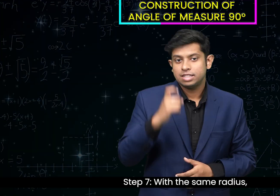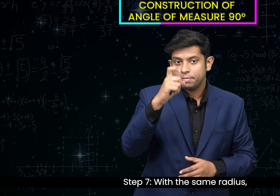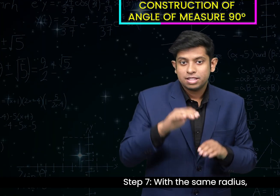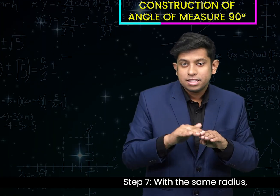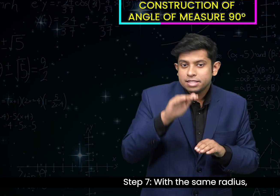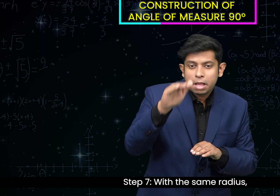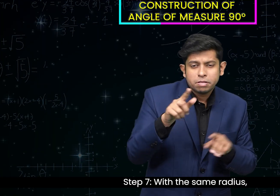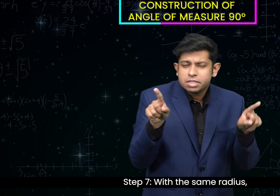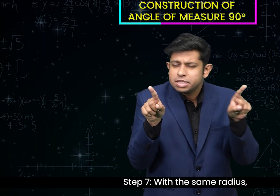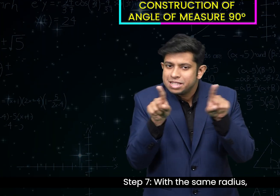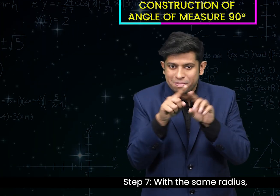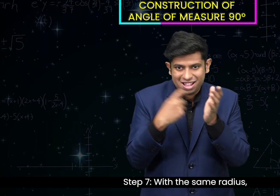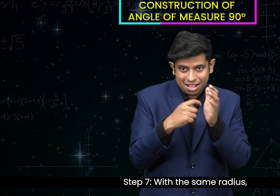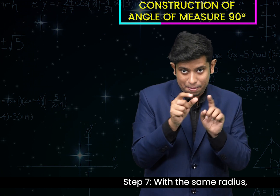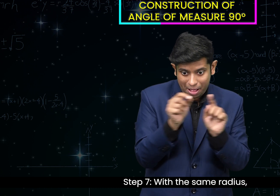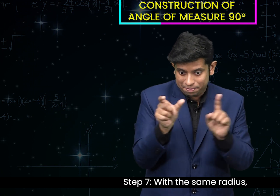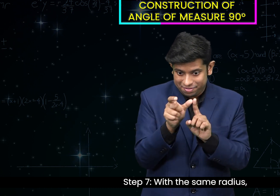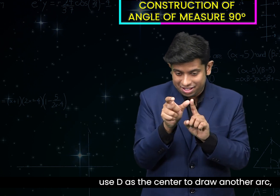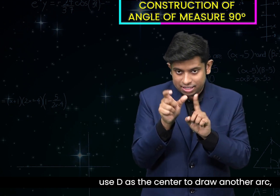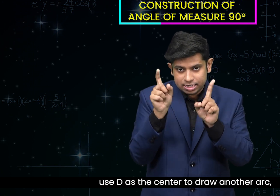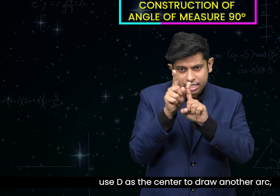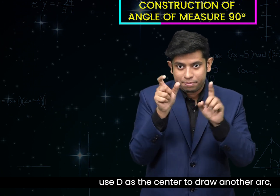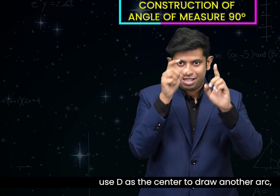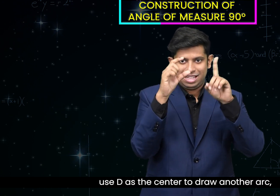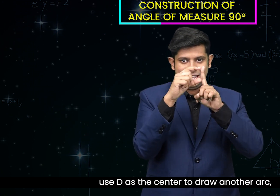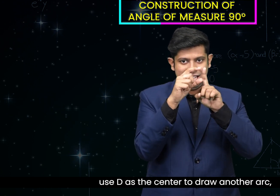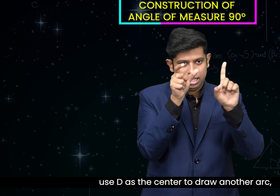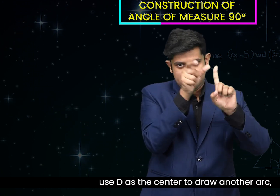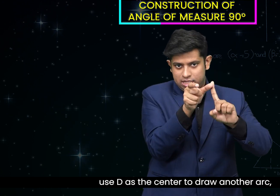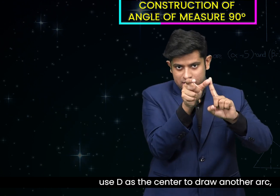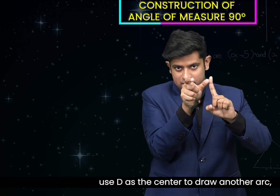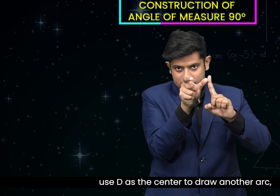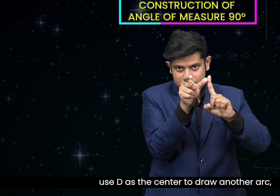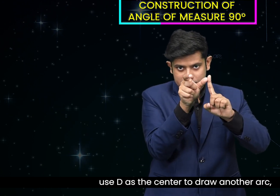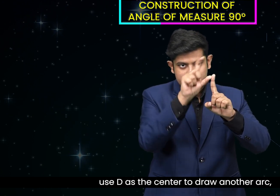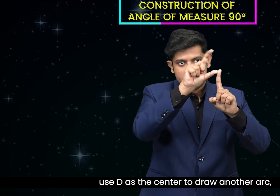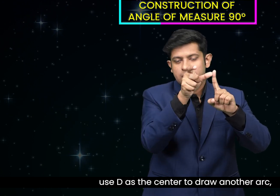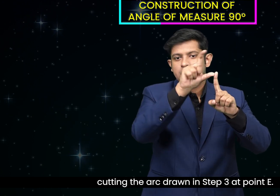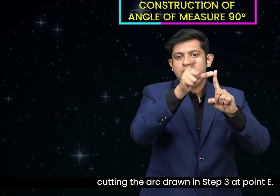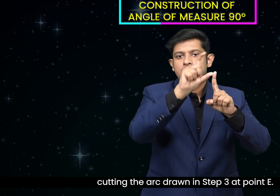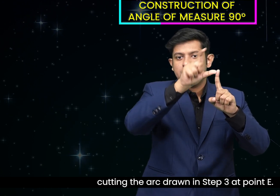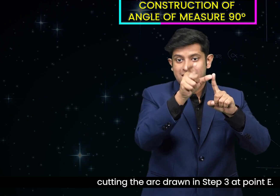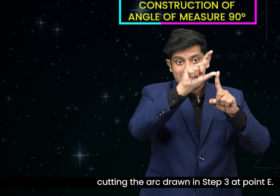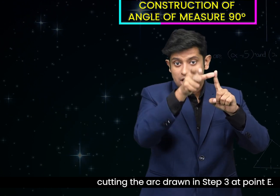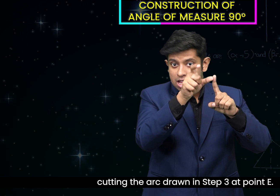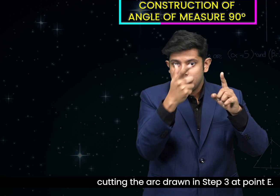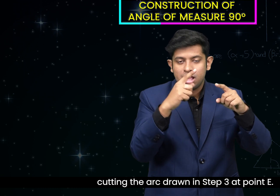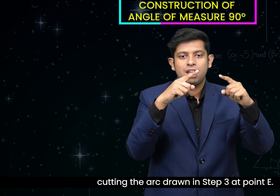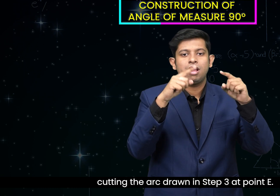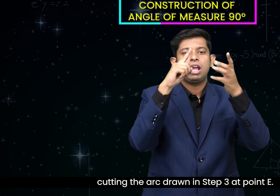Step 7. With the same radius, use D as the center to draw another arc, cutting the arc drawn in step 3